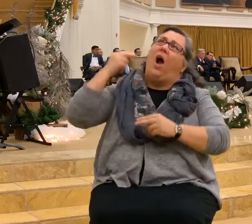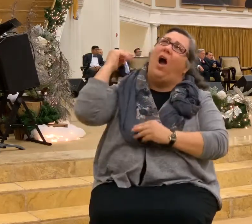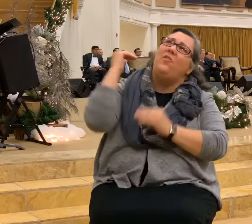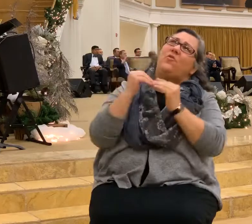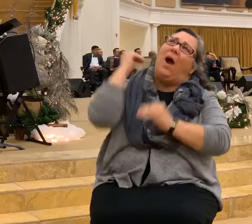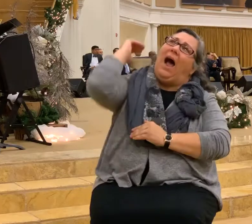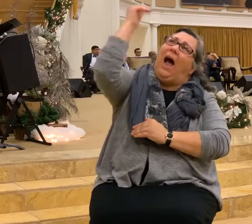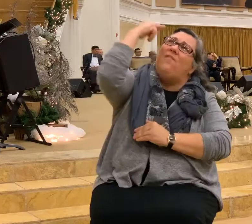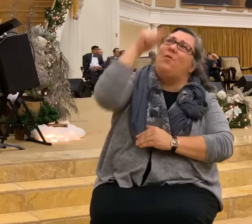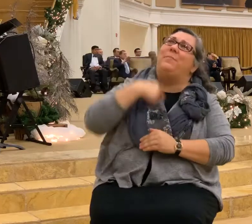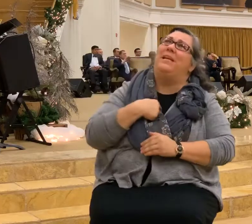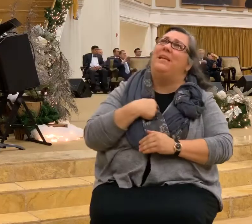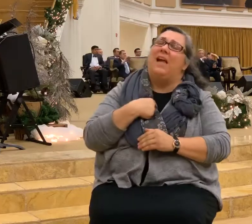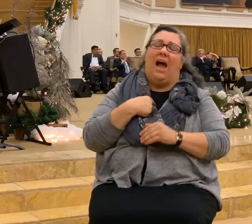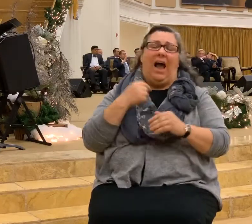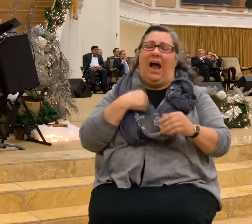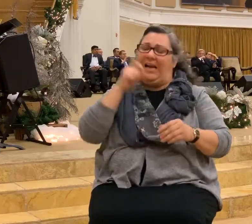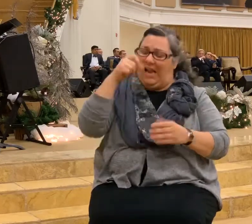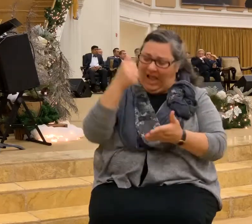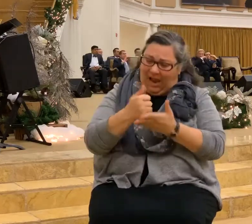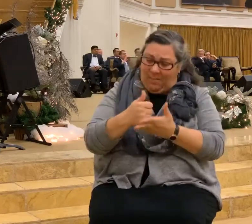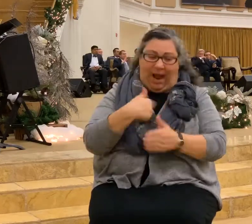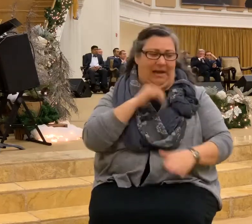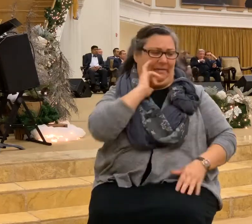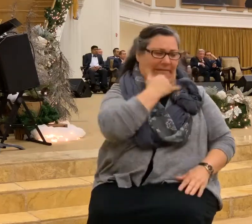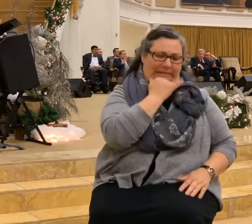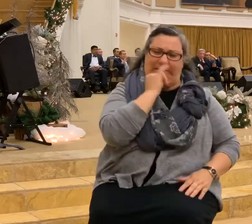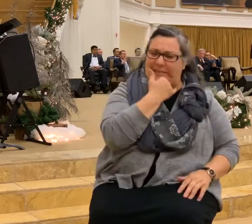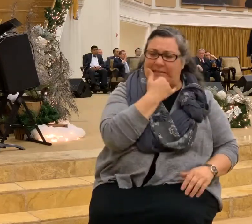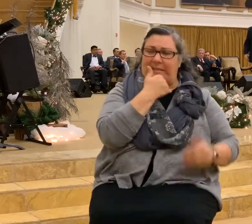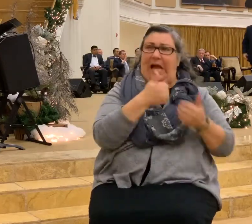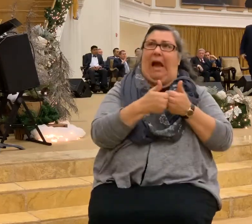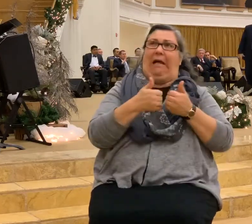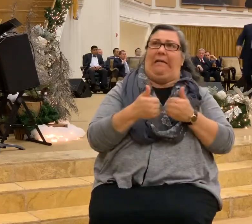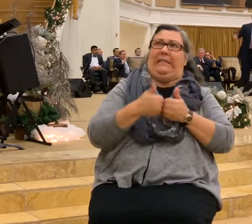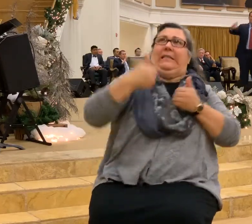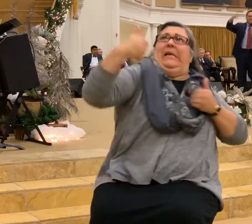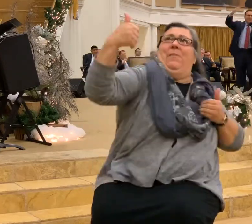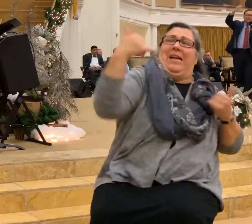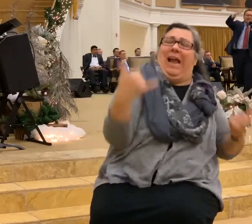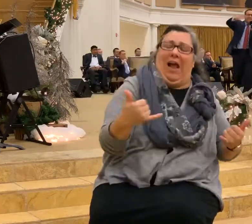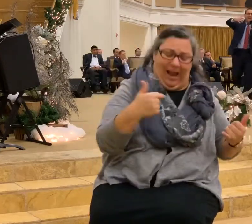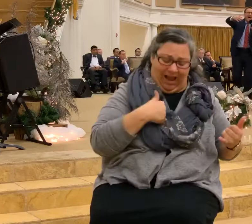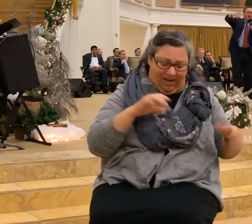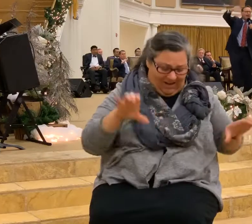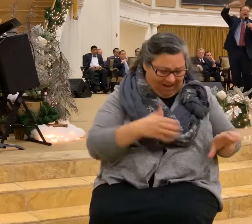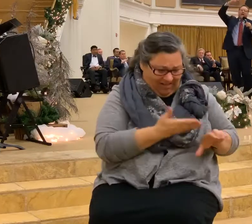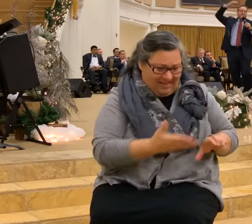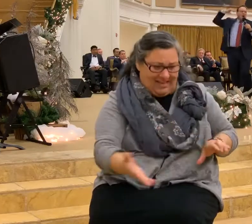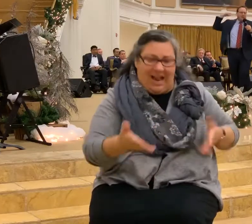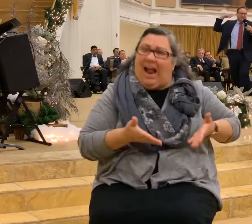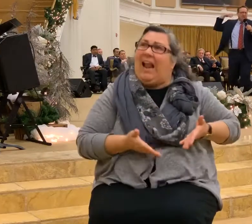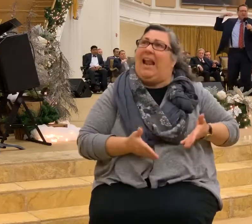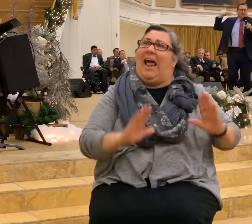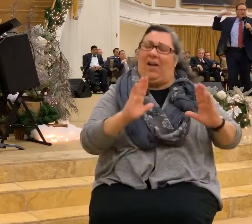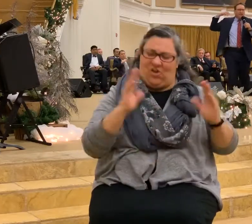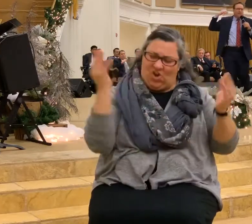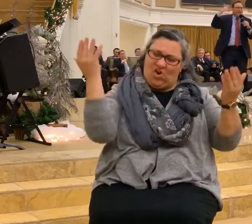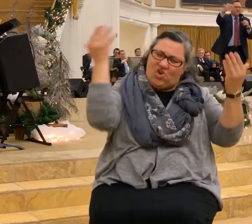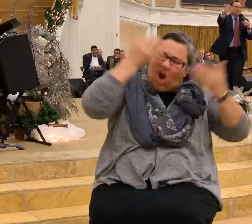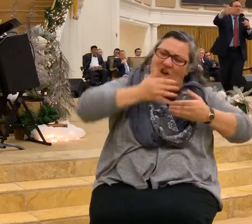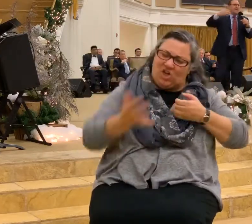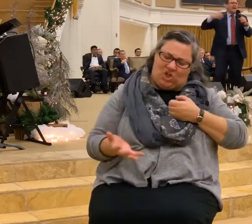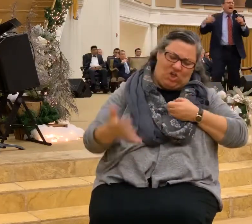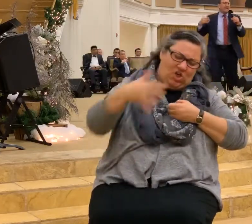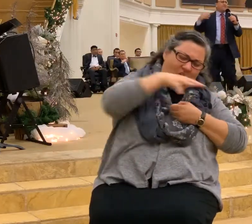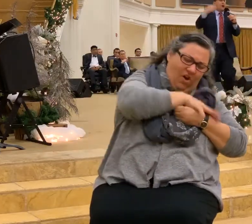me. It's too holy for me. I've made some mistakes that have got me separated. And I've done some things that have allowed a cloud of darkness to bring